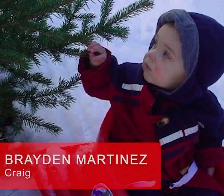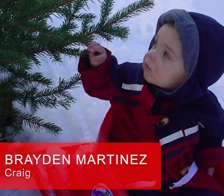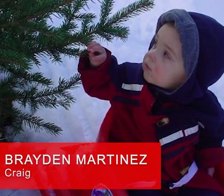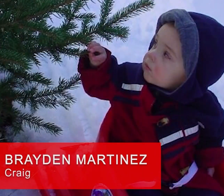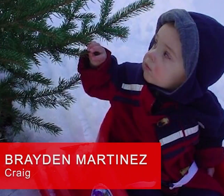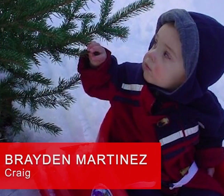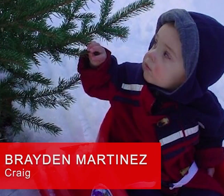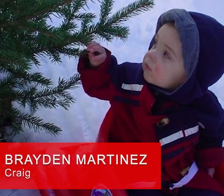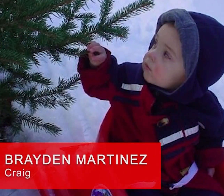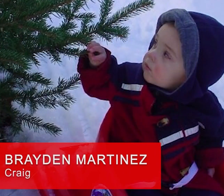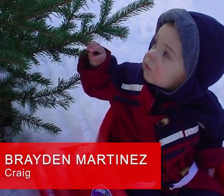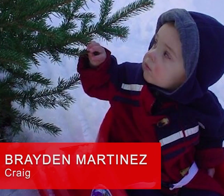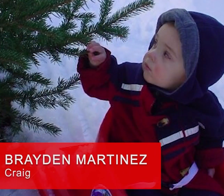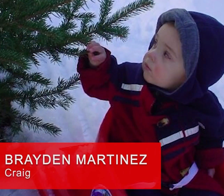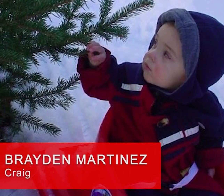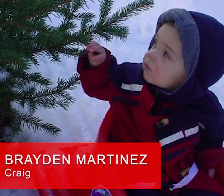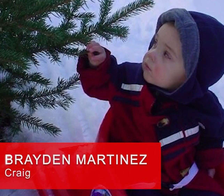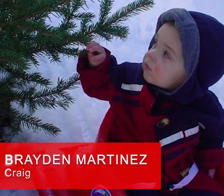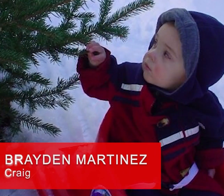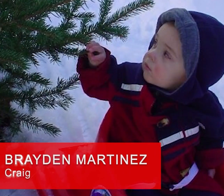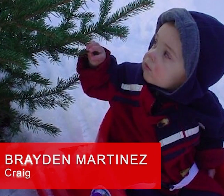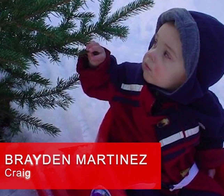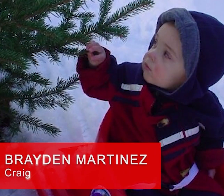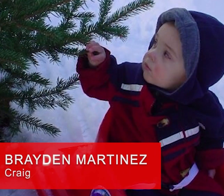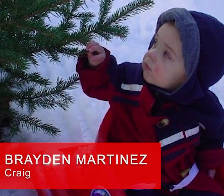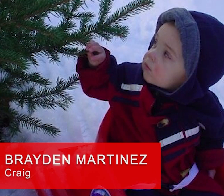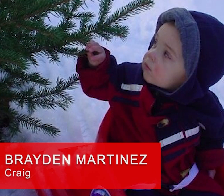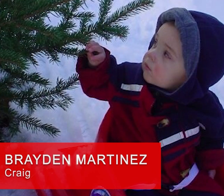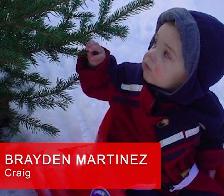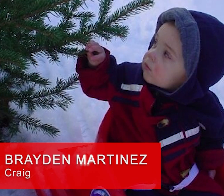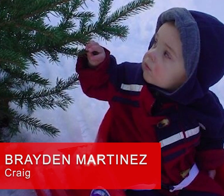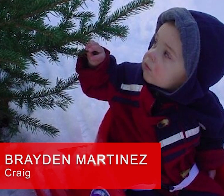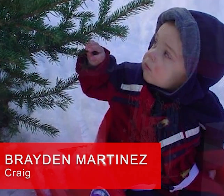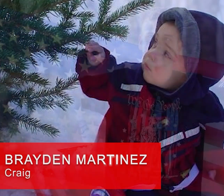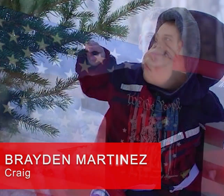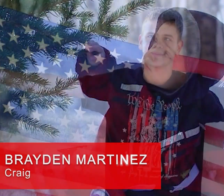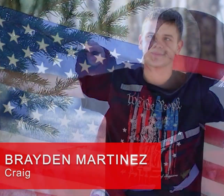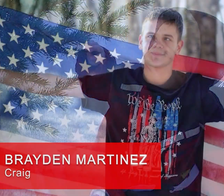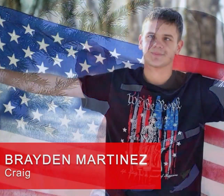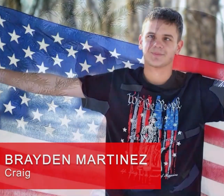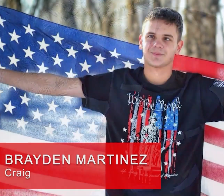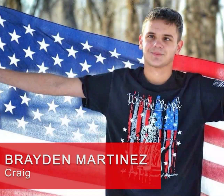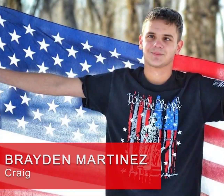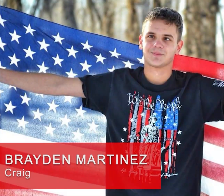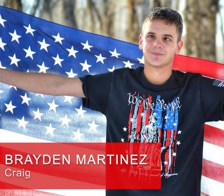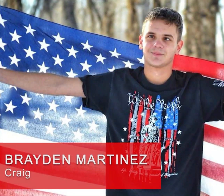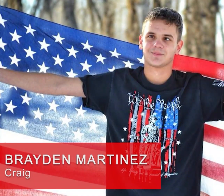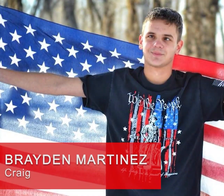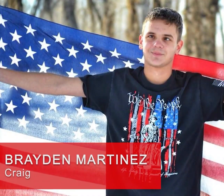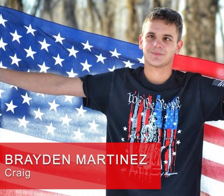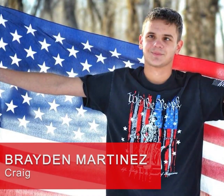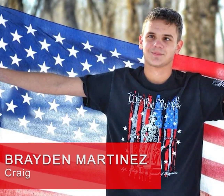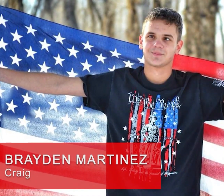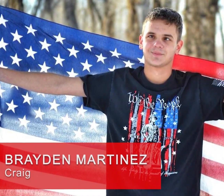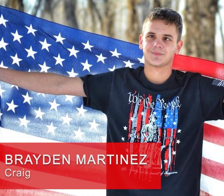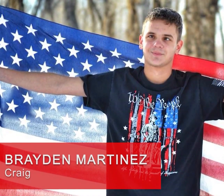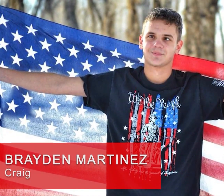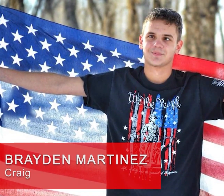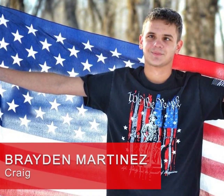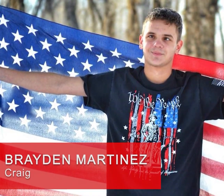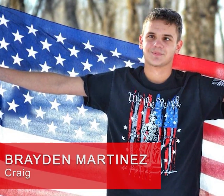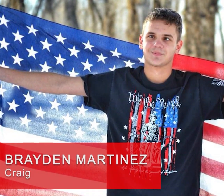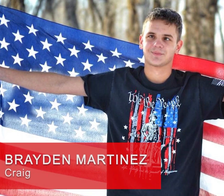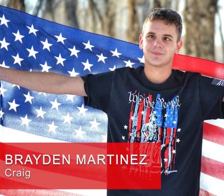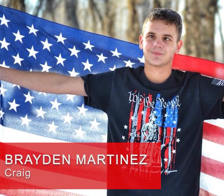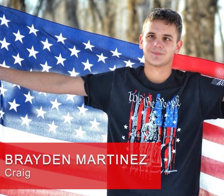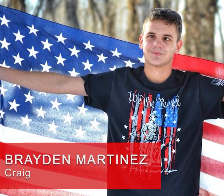Brayden Martinez, Craig. A picture of Brayden as a child touching a tree's branches with snow on the ground behind him. Fades into a current picture of Brayden standing